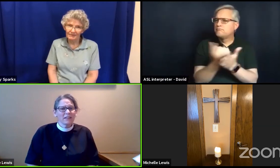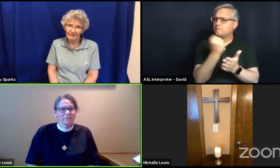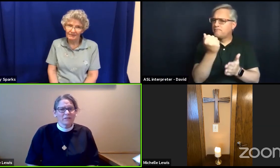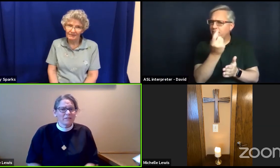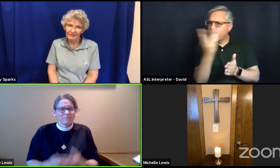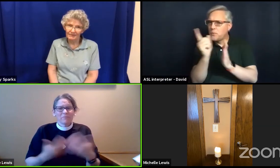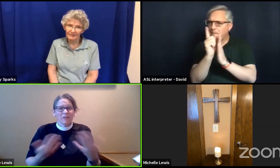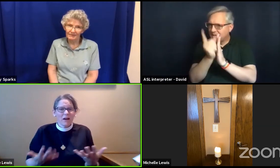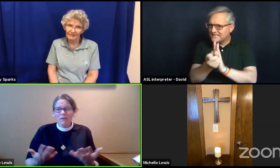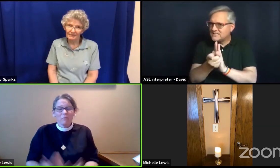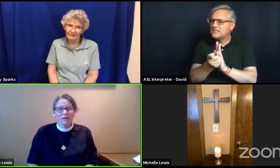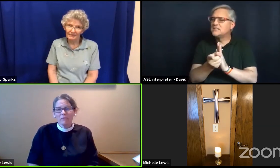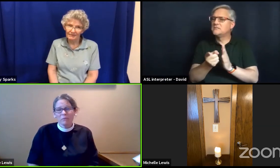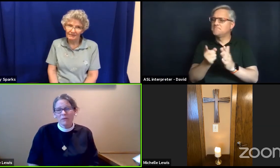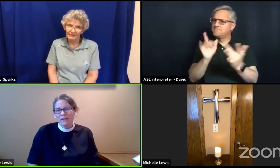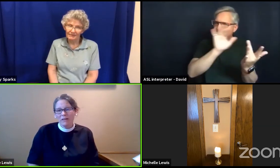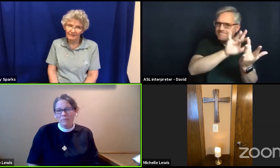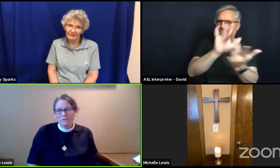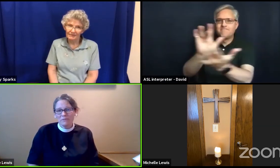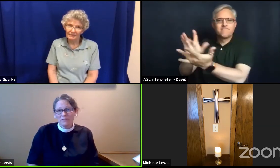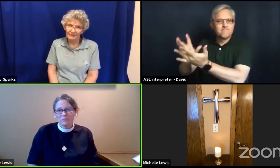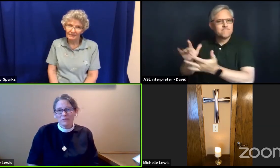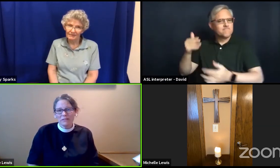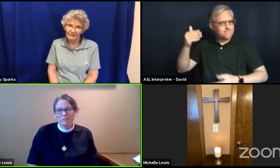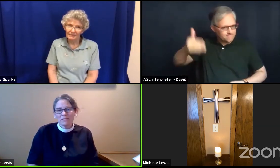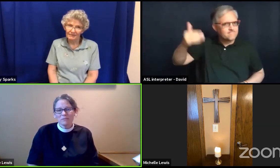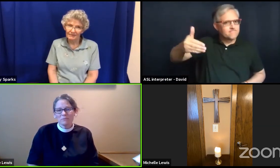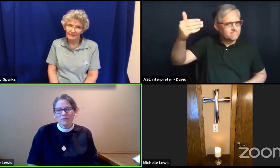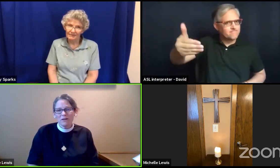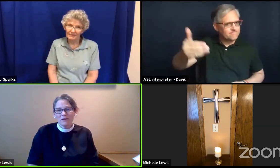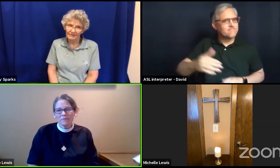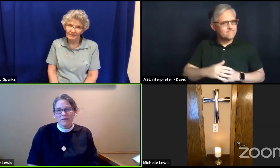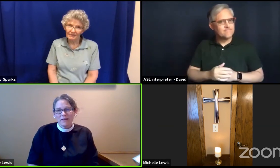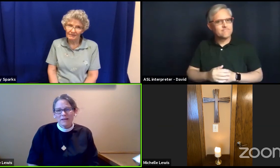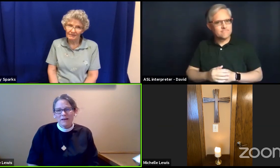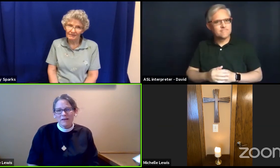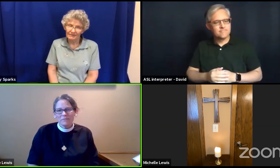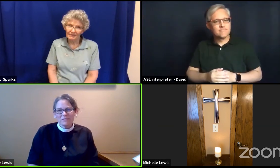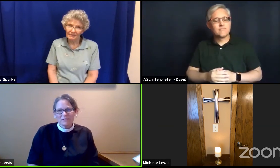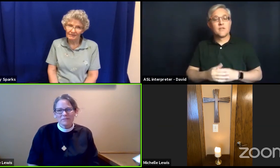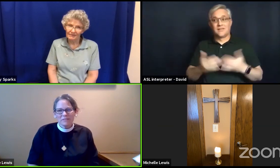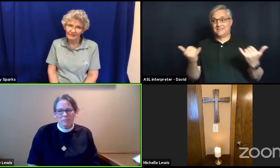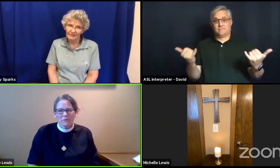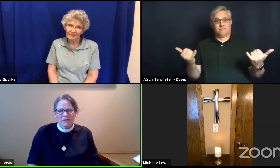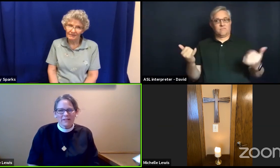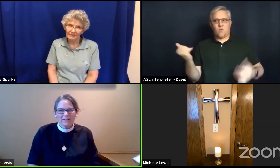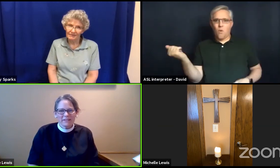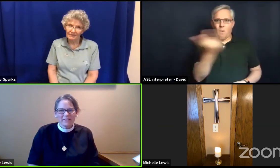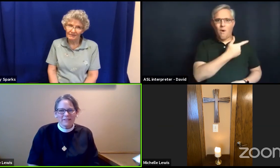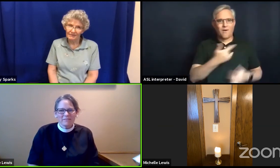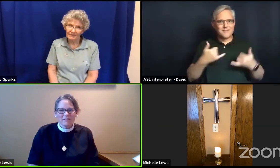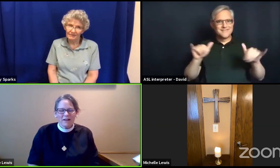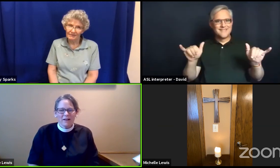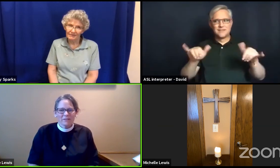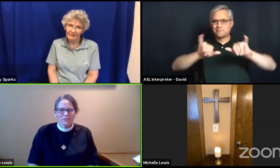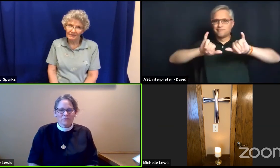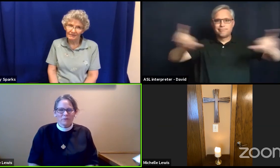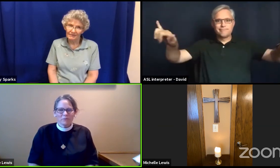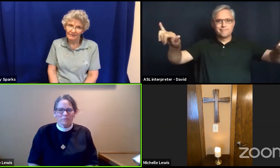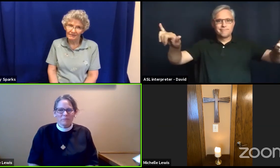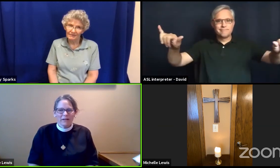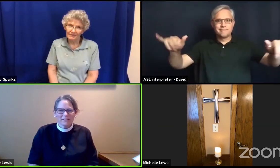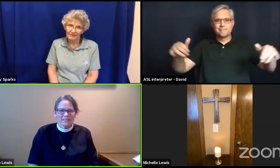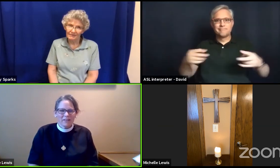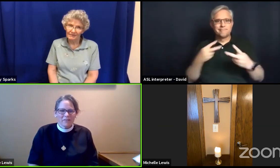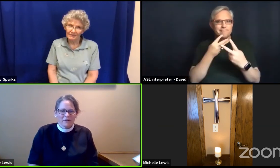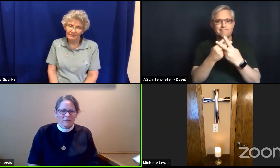this whenever we have the opportunity, really, because we're all still separated and not sure when